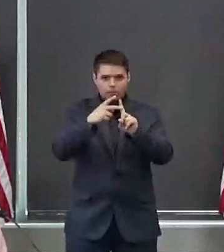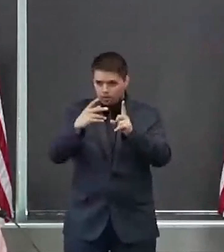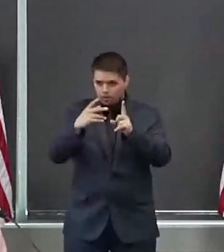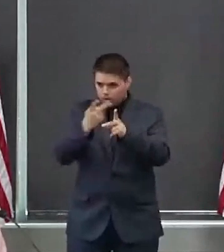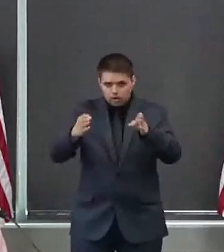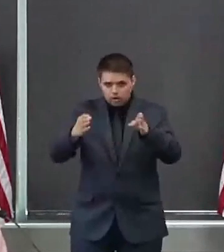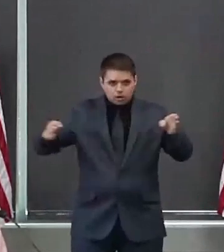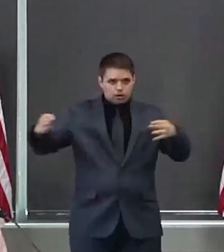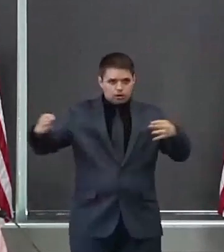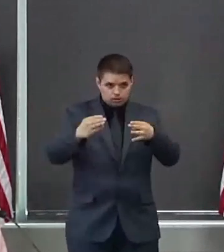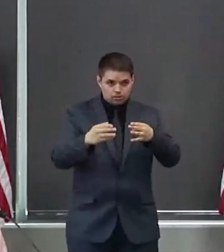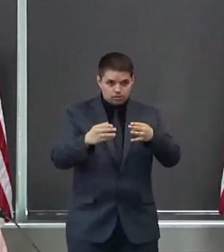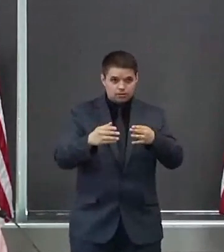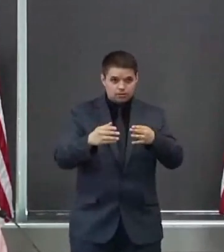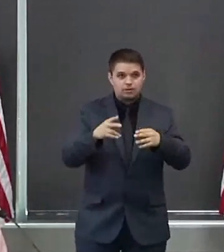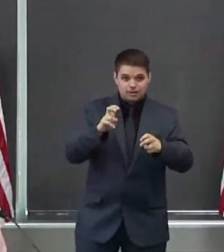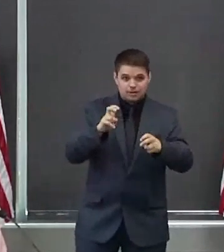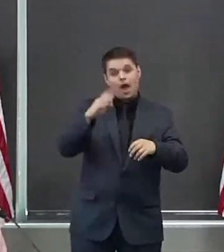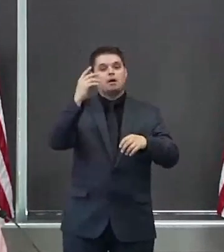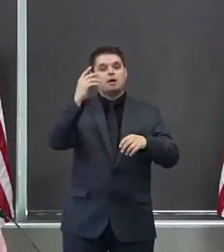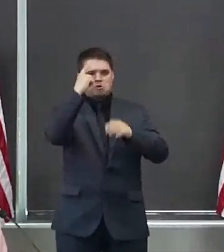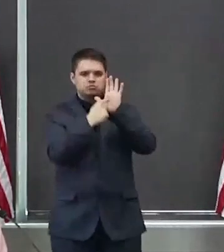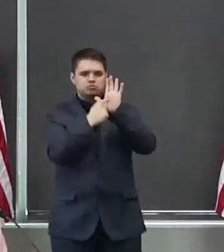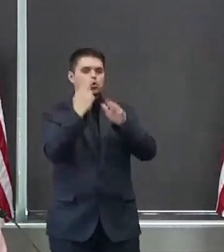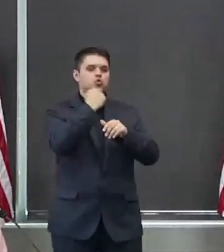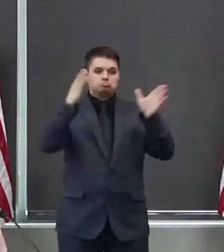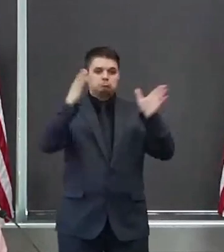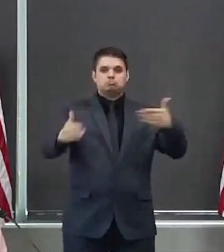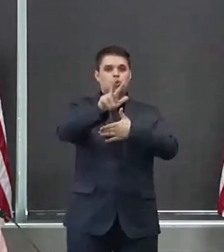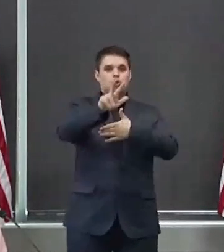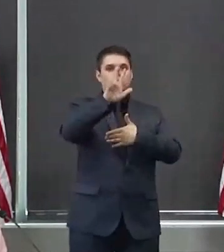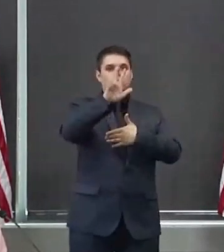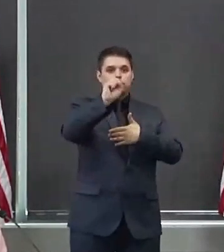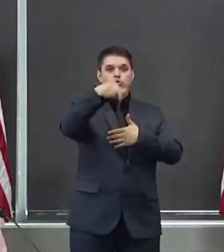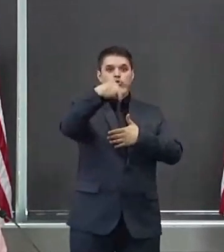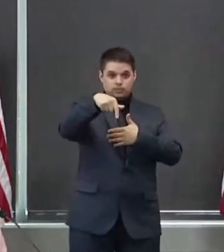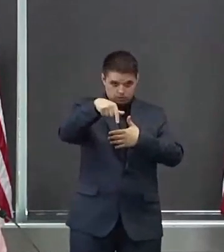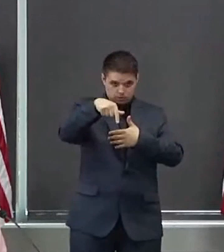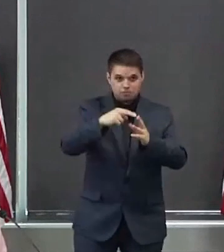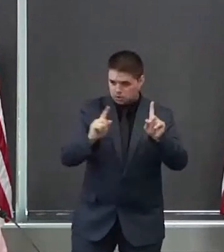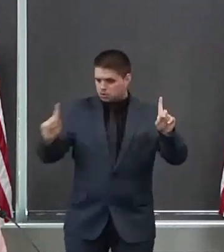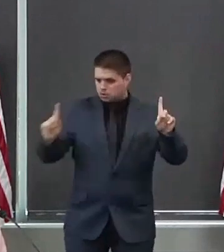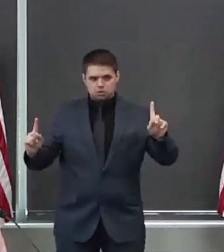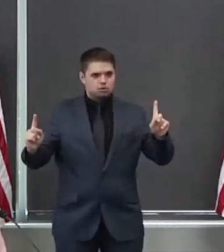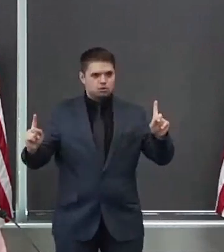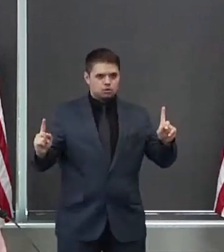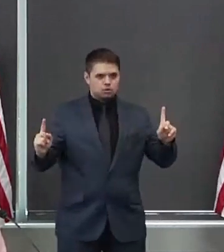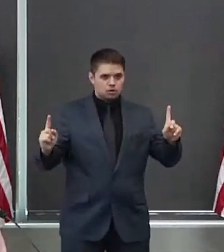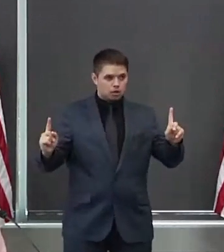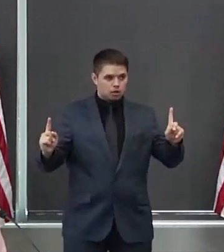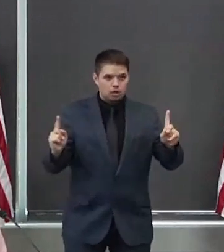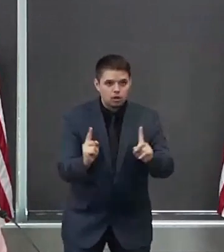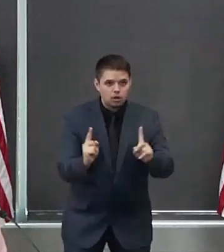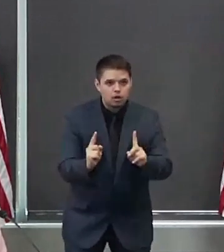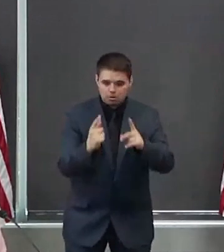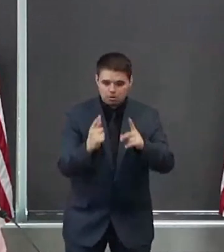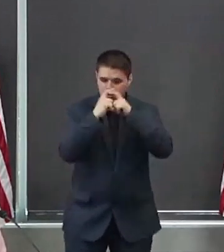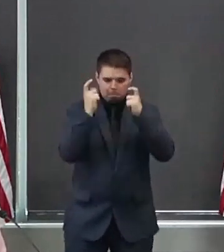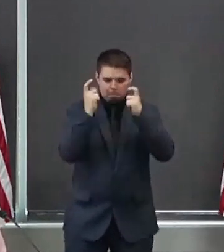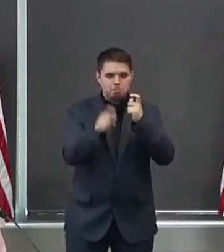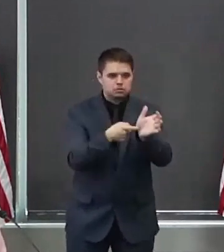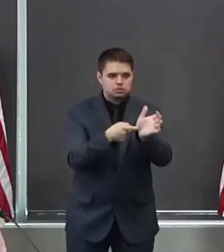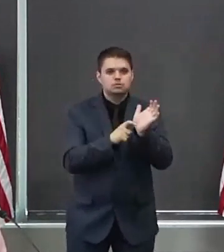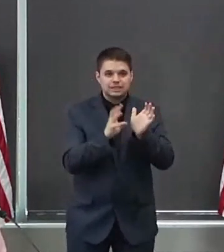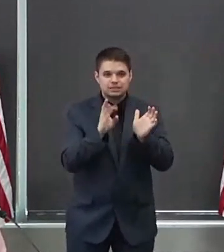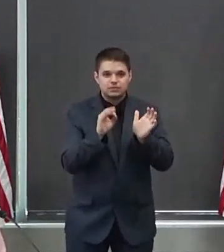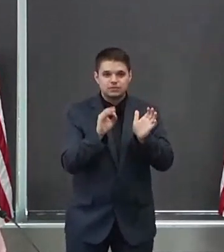person, that will allow people to stay 6 feet apart. Use the face coverings when they can't mention that, but that 35 square feet is kind of a measure